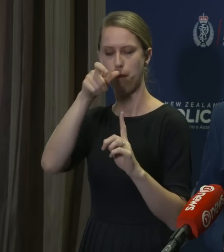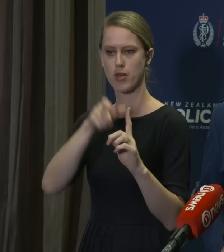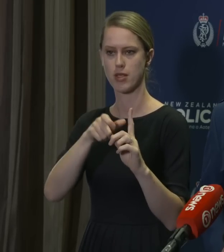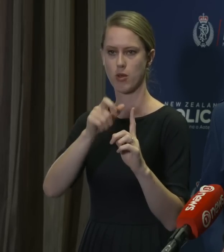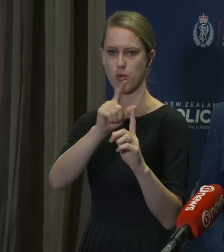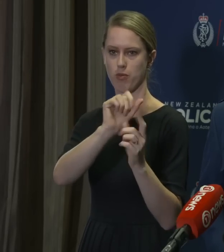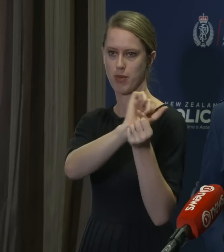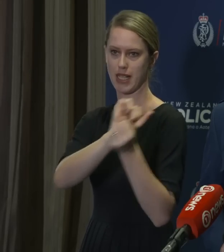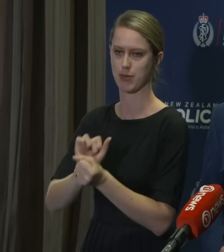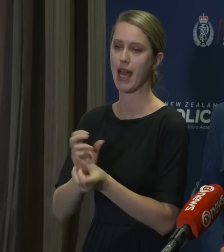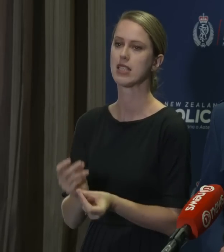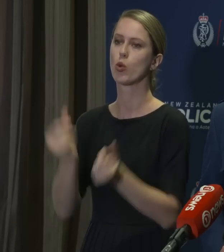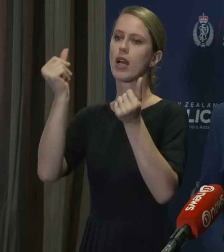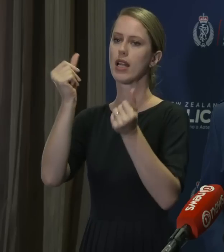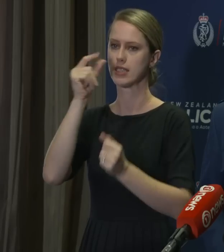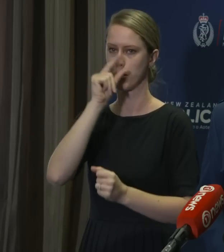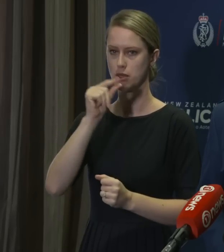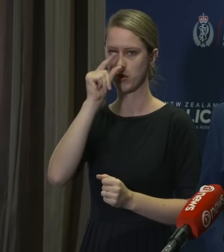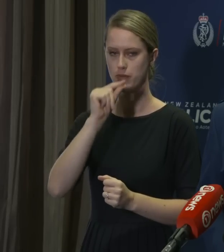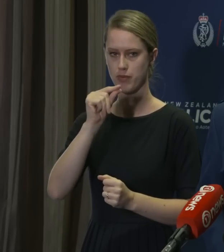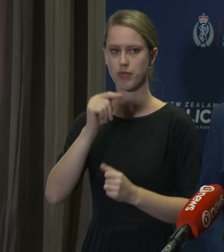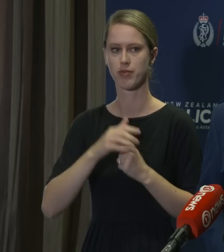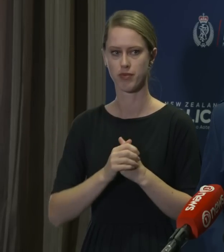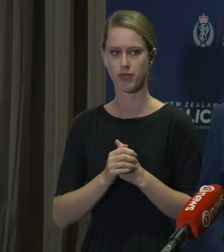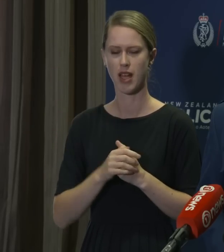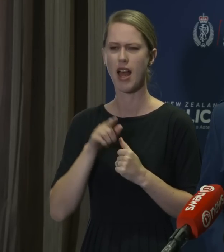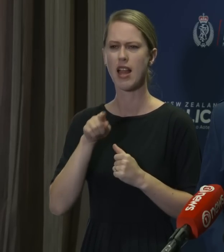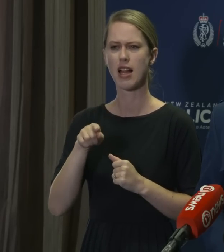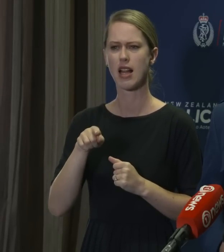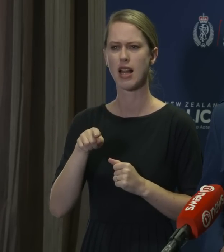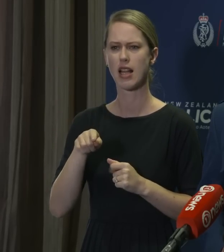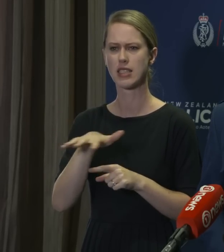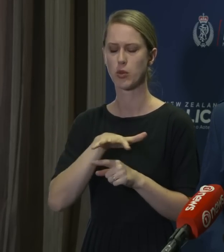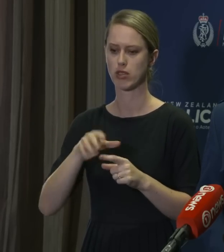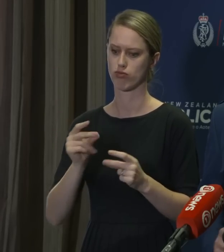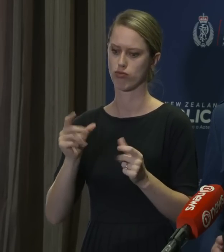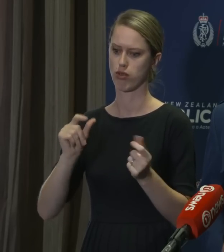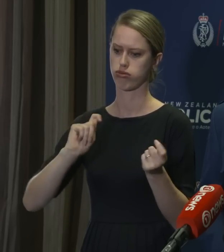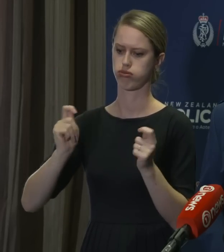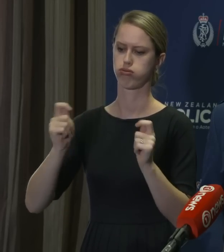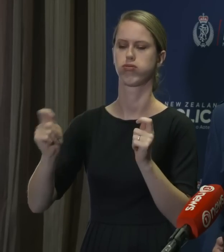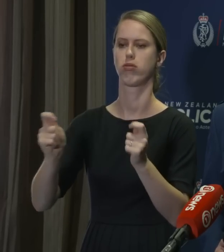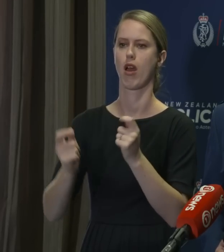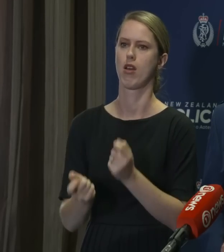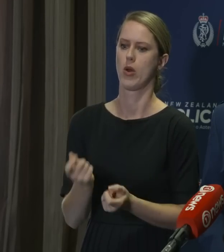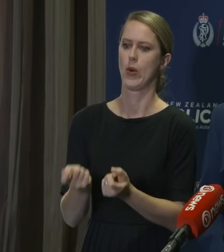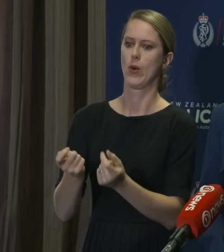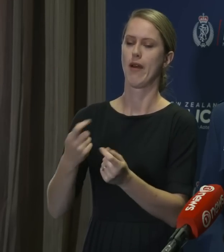into custody as quickly as possible. It was a very evolving, fast-moving